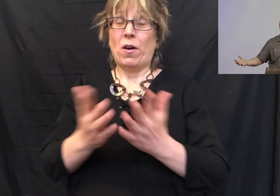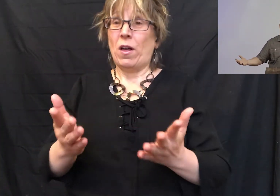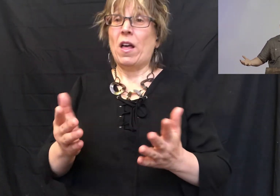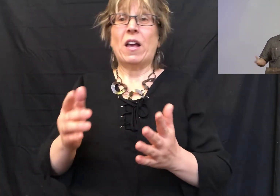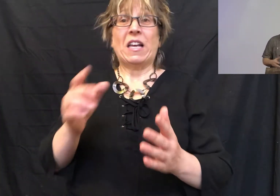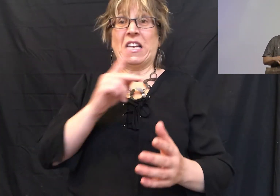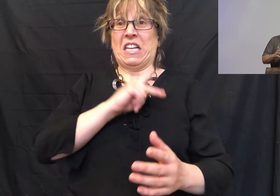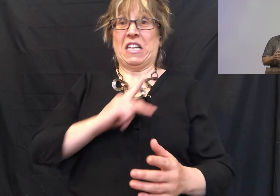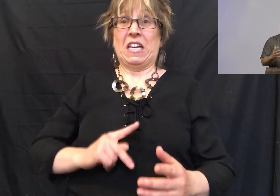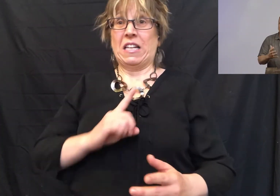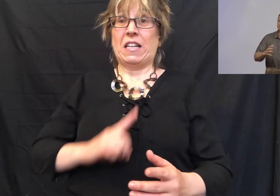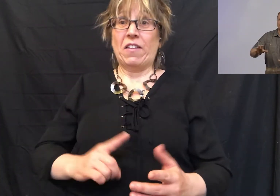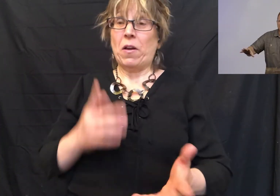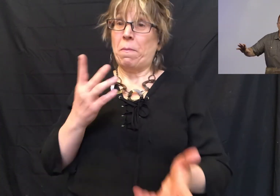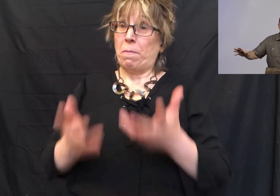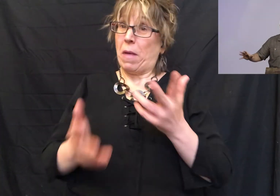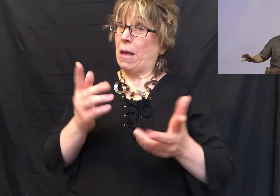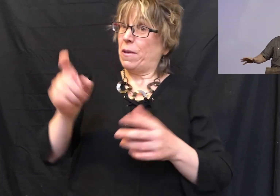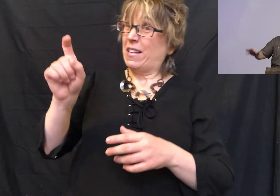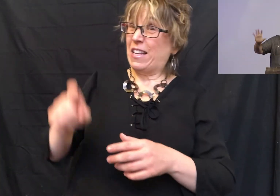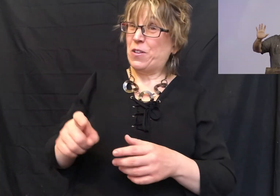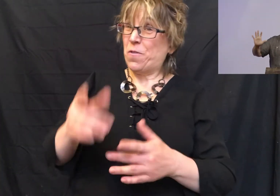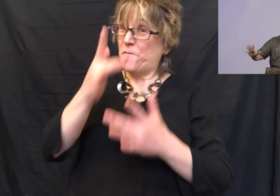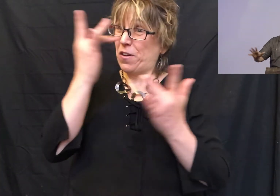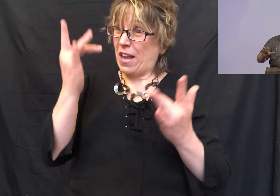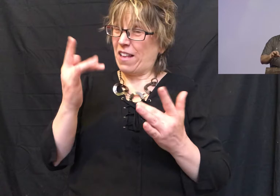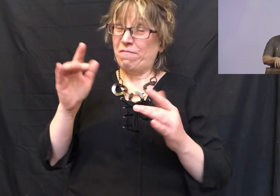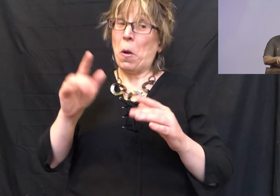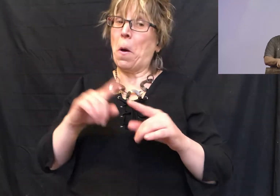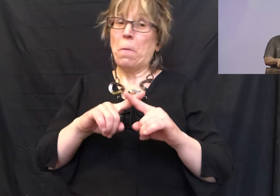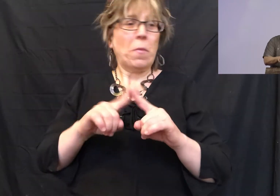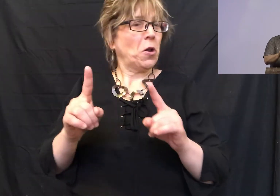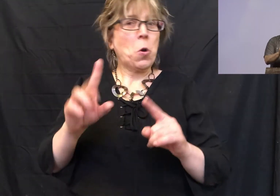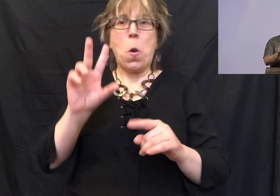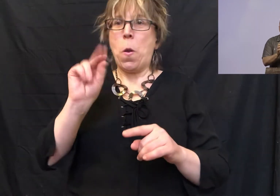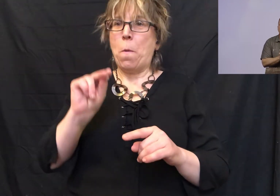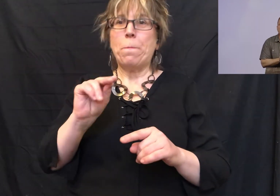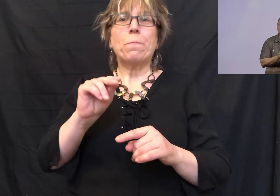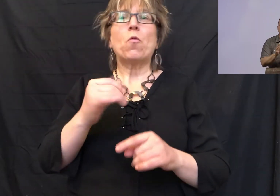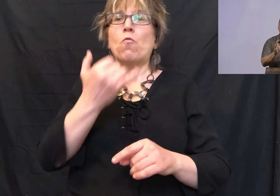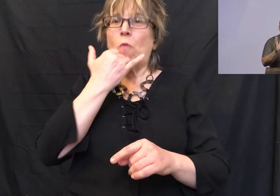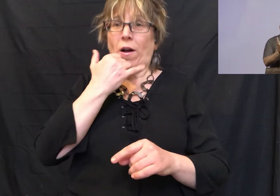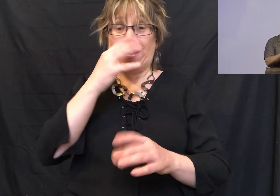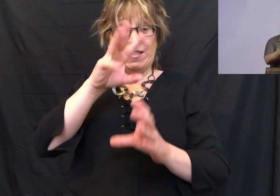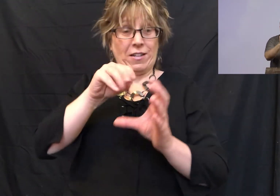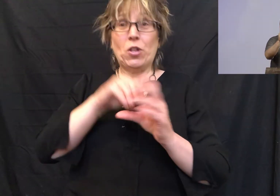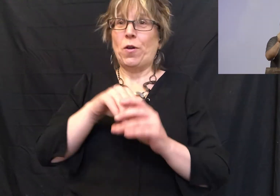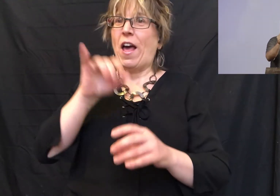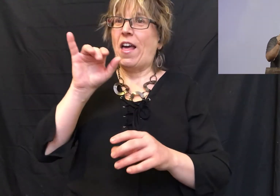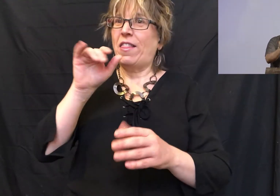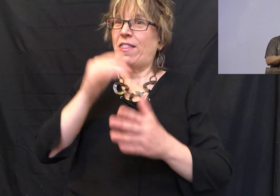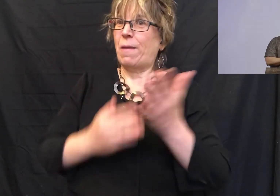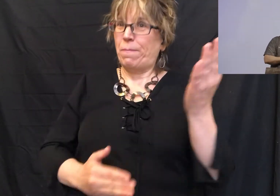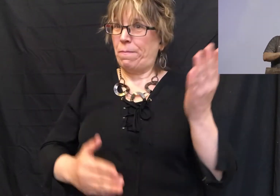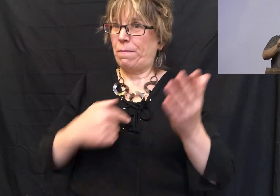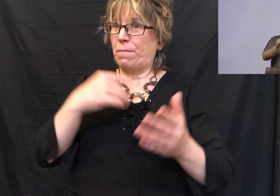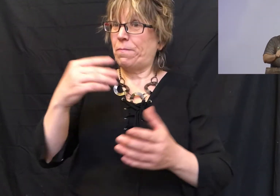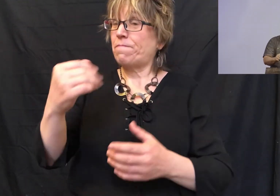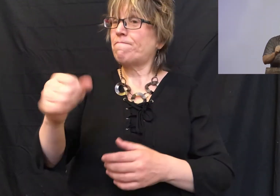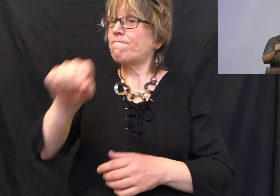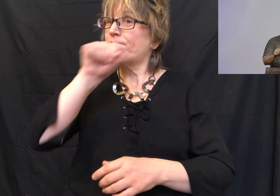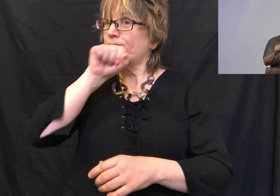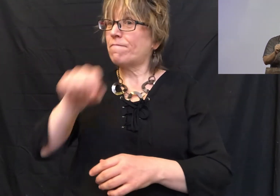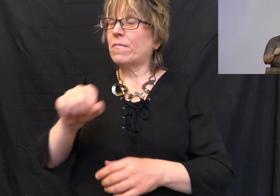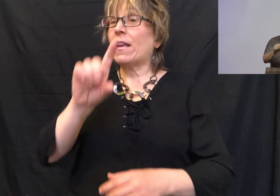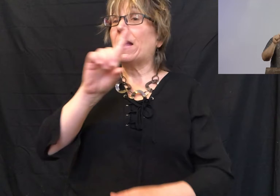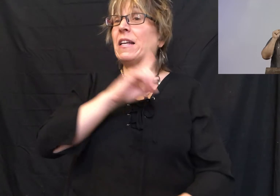Israel's history, you might want to leave that part out. But no, that's in there. And here's the part I love the most. Catch this for a second.